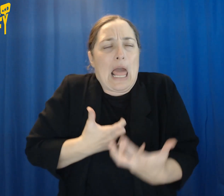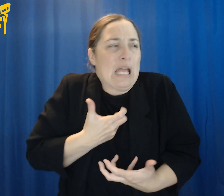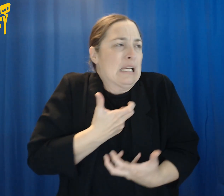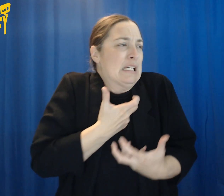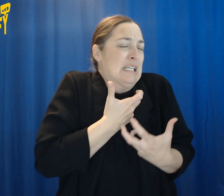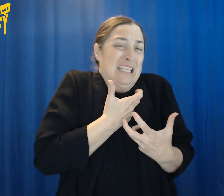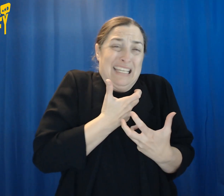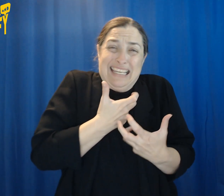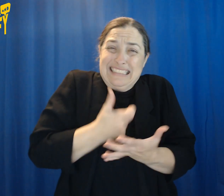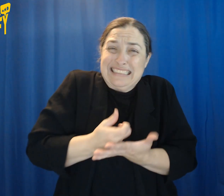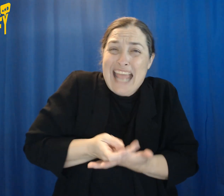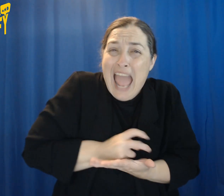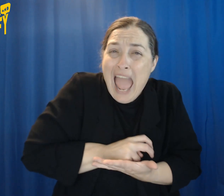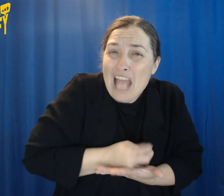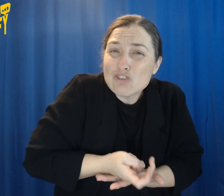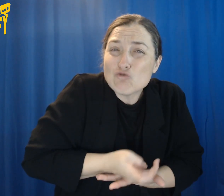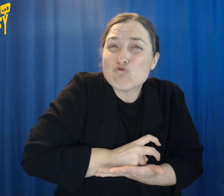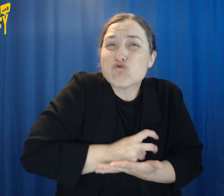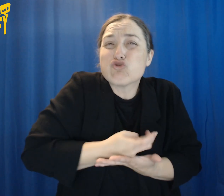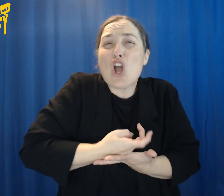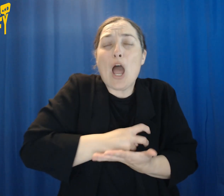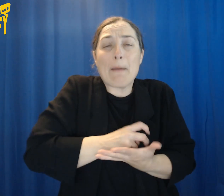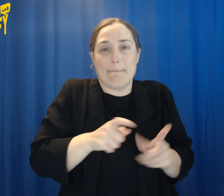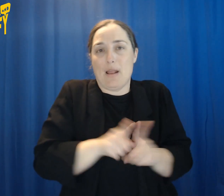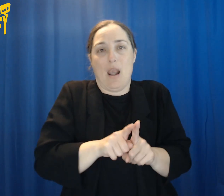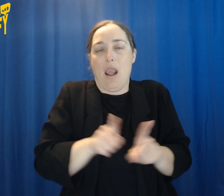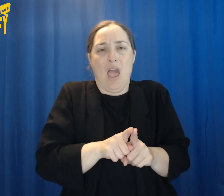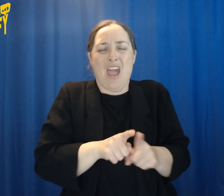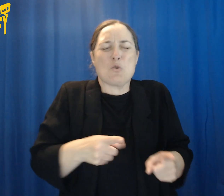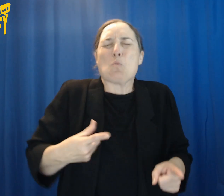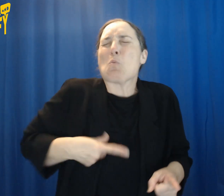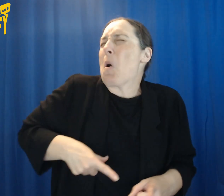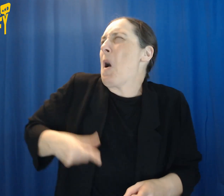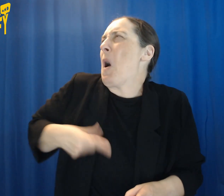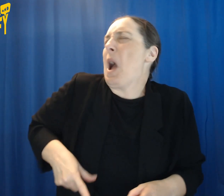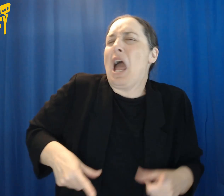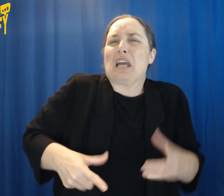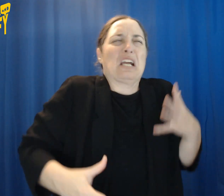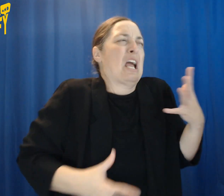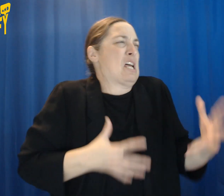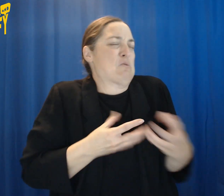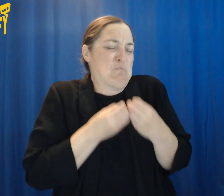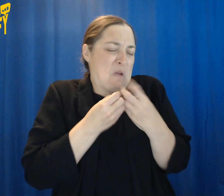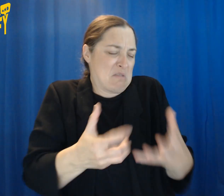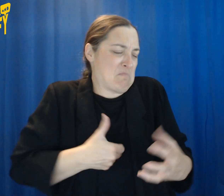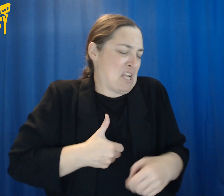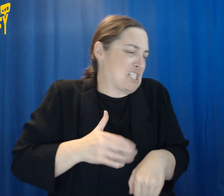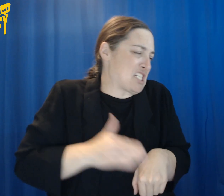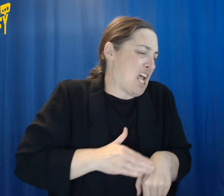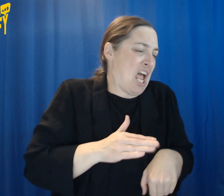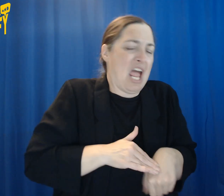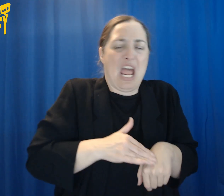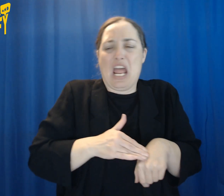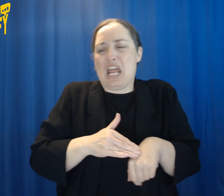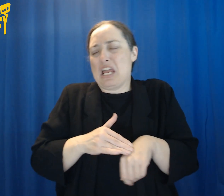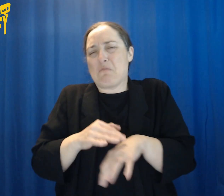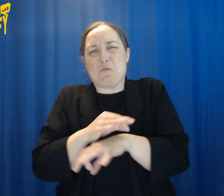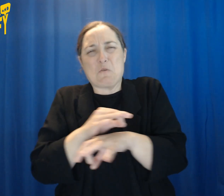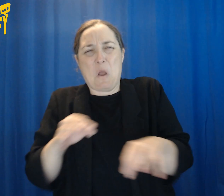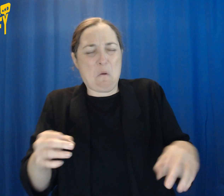tantrums more like, why am I doing this? This is a waste of time. No one's going to give a flying fuck about anything